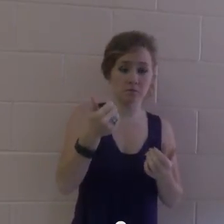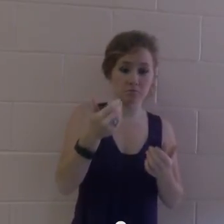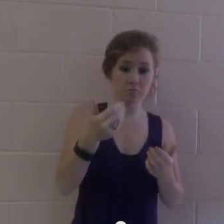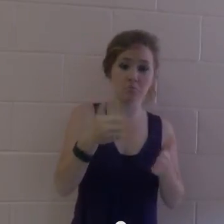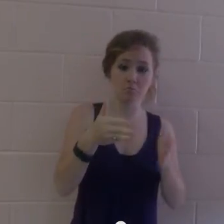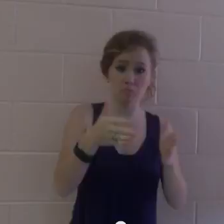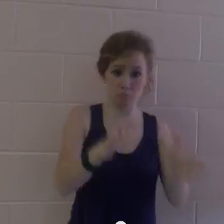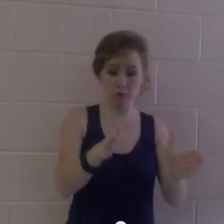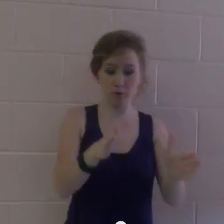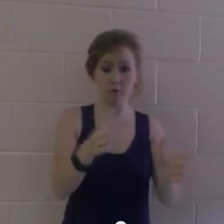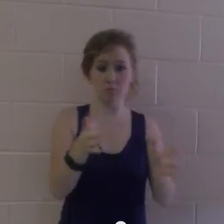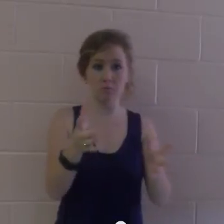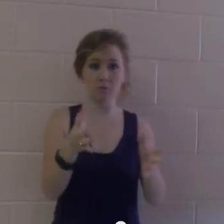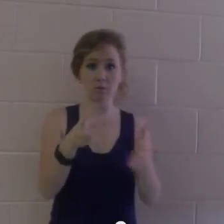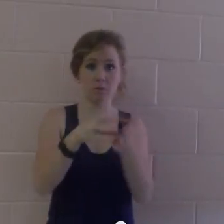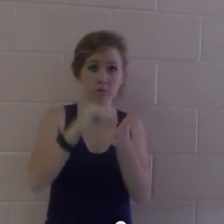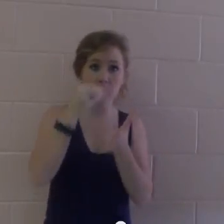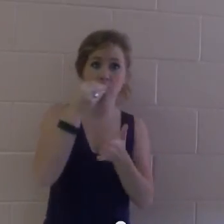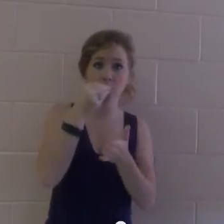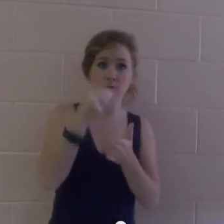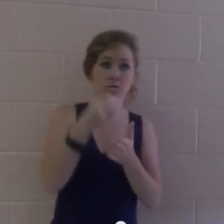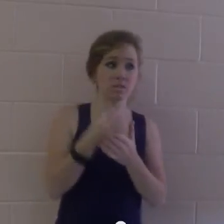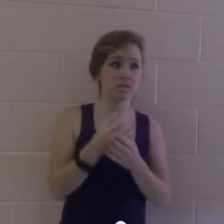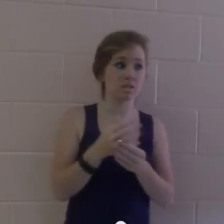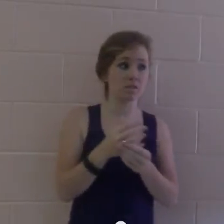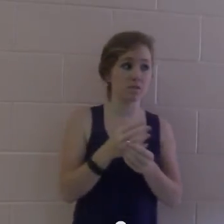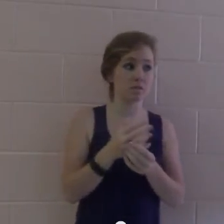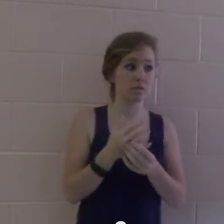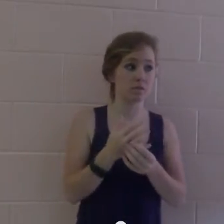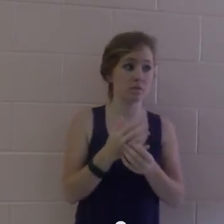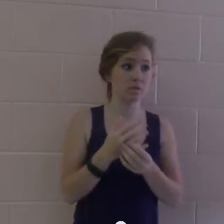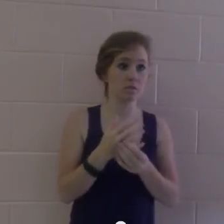best way to eat the food,